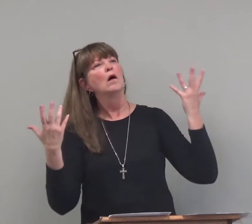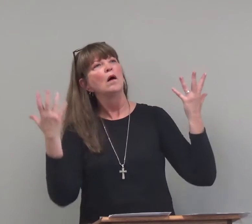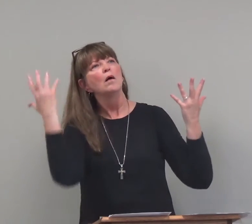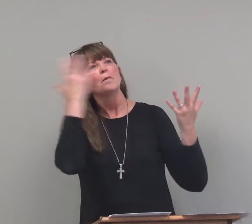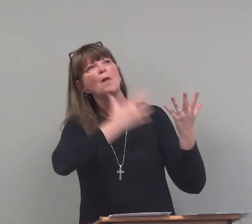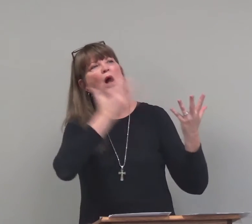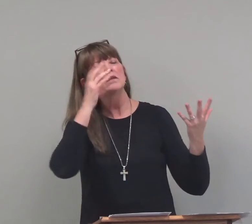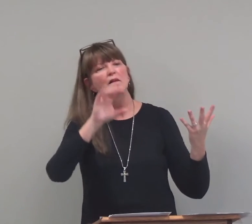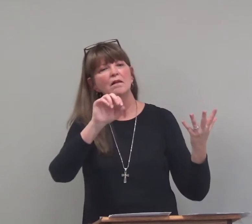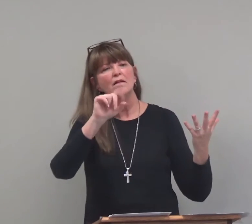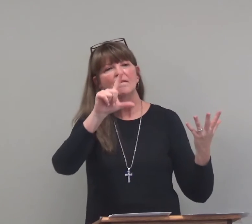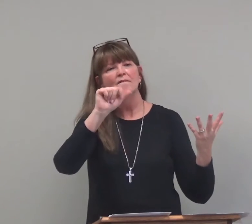of resources